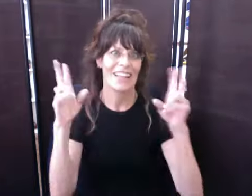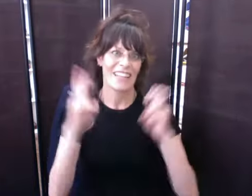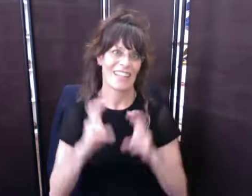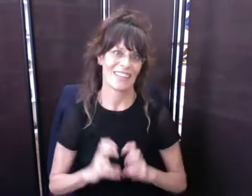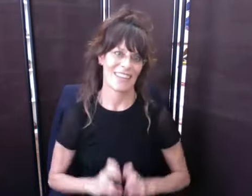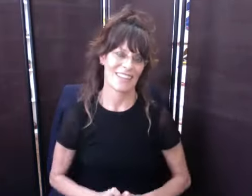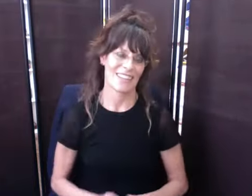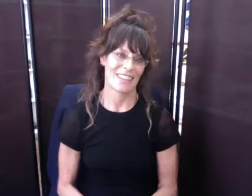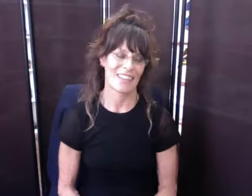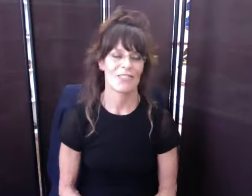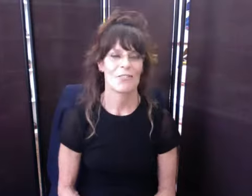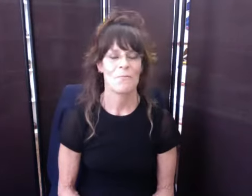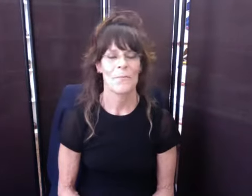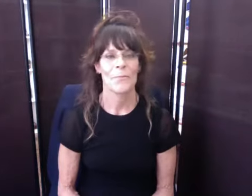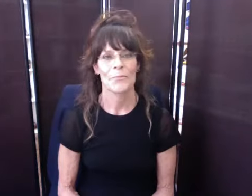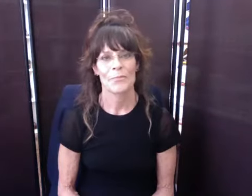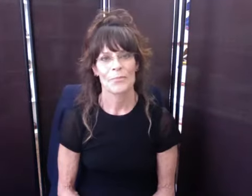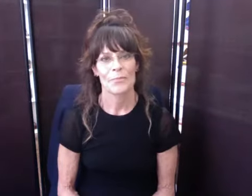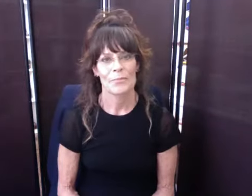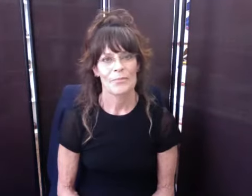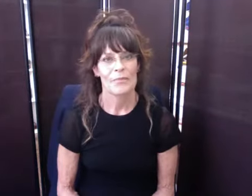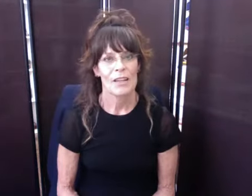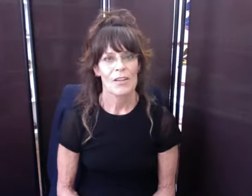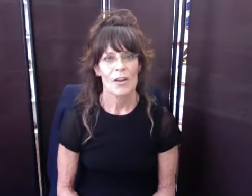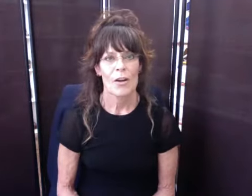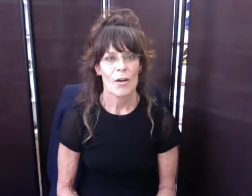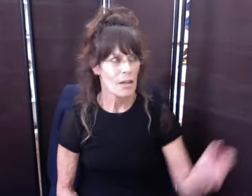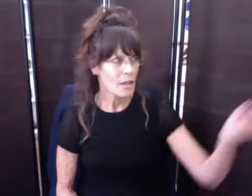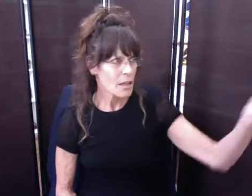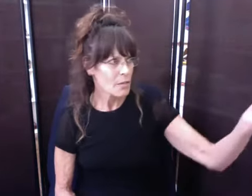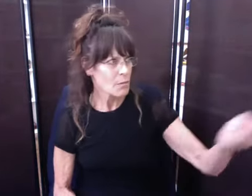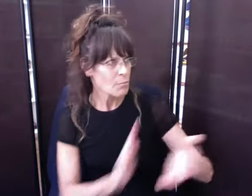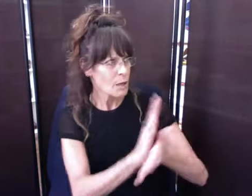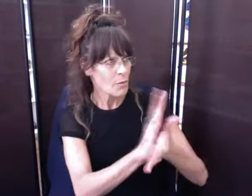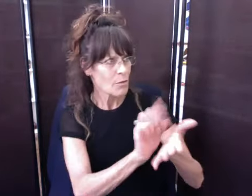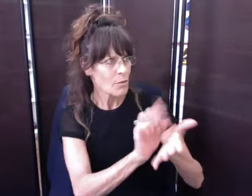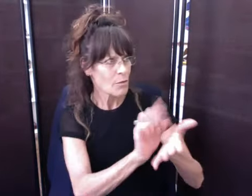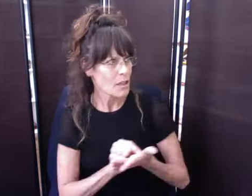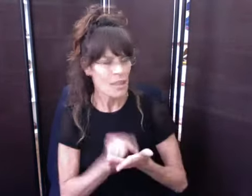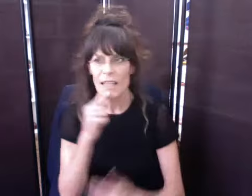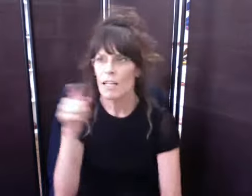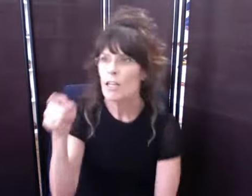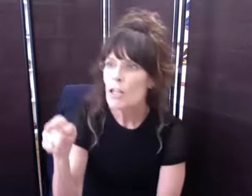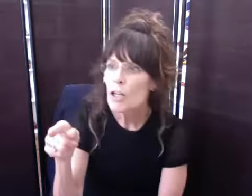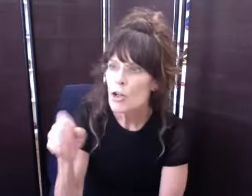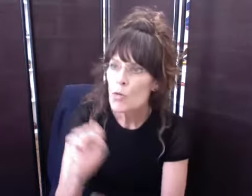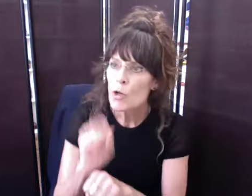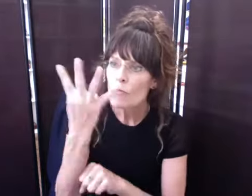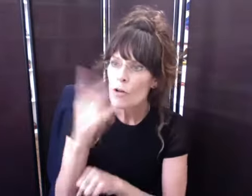Right? So he handed me a piece of paper and a pen, and he said, as you work 4 through 12, you'll be fulfilling your